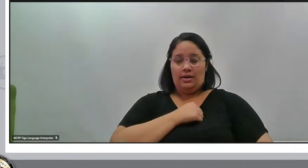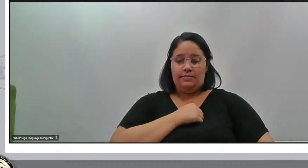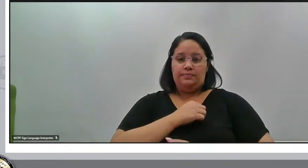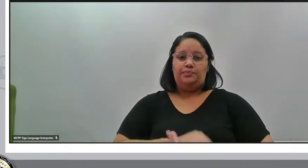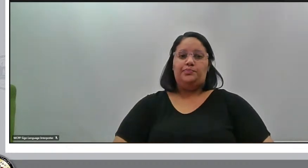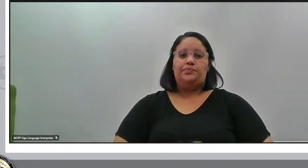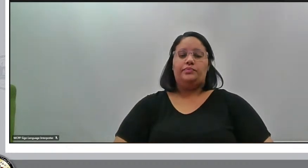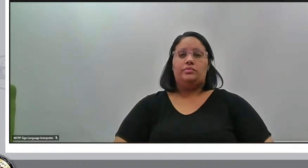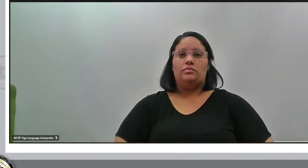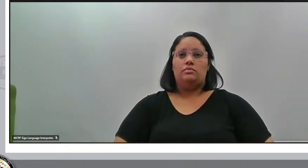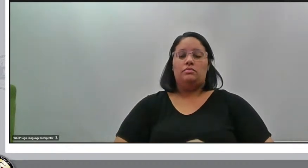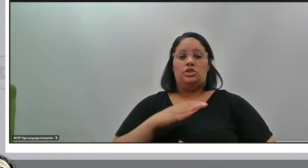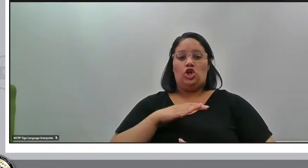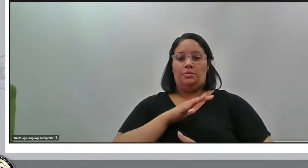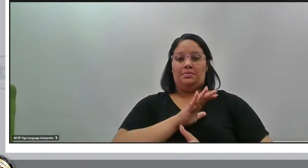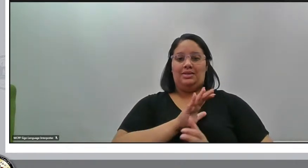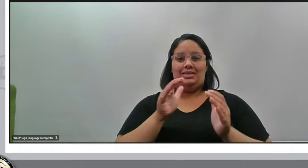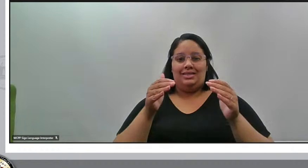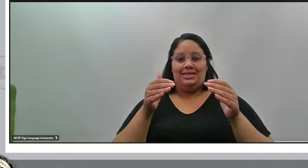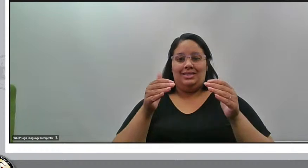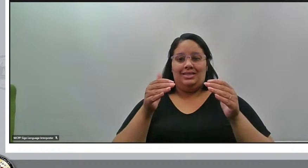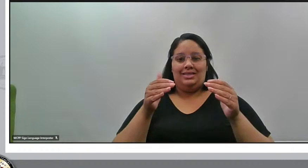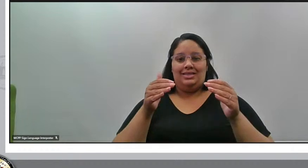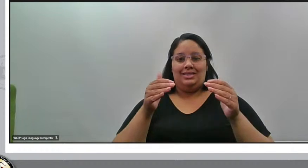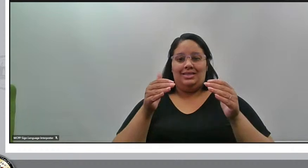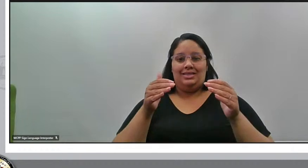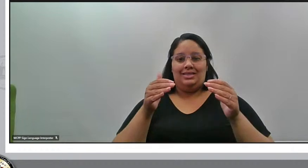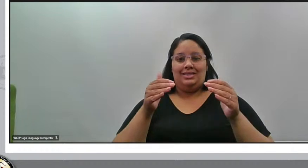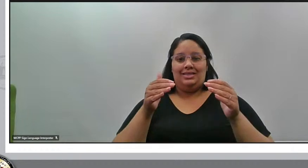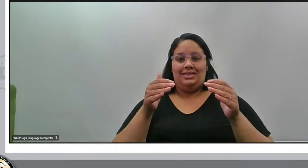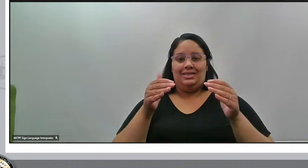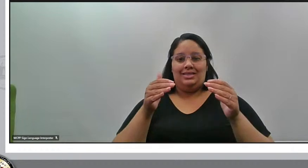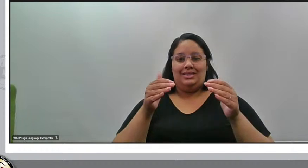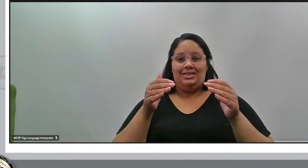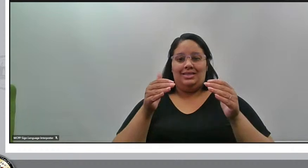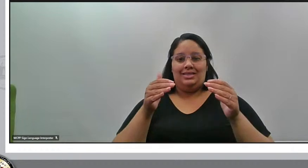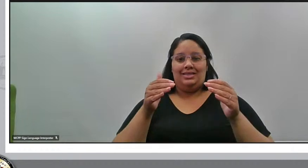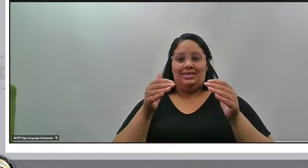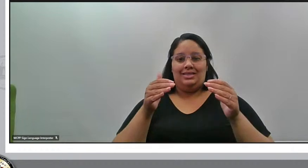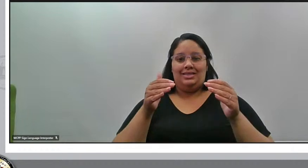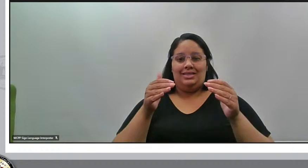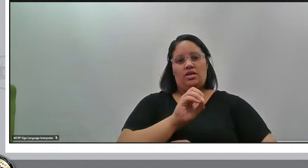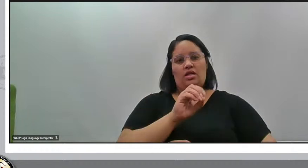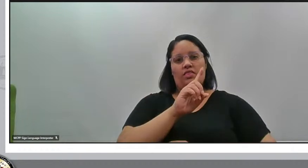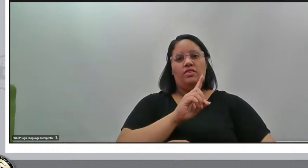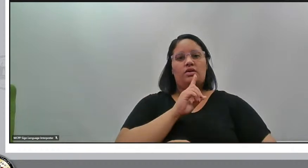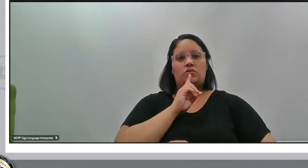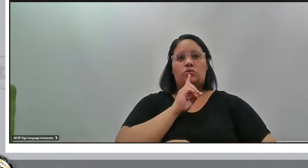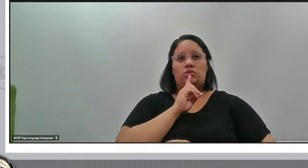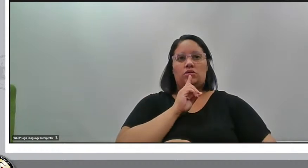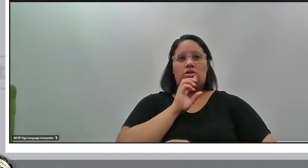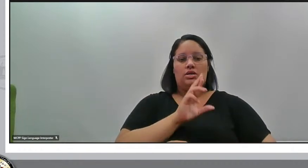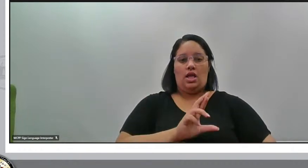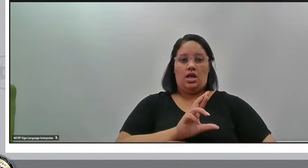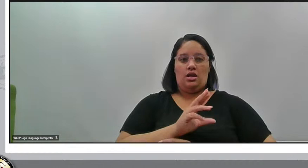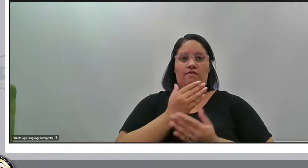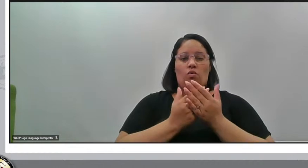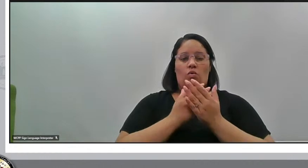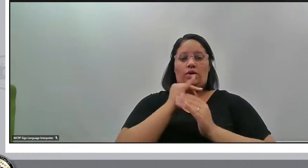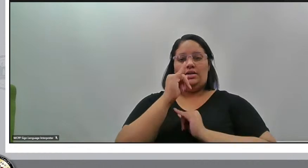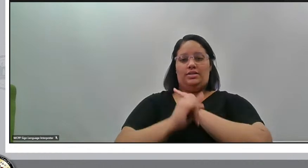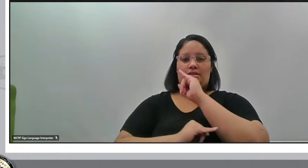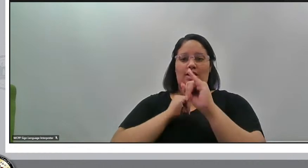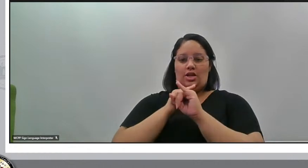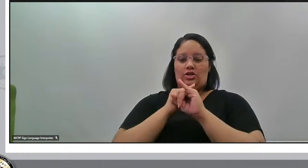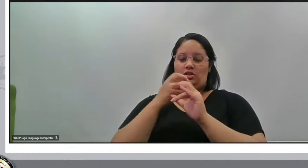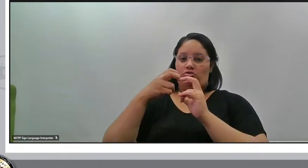the committees, as a general, will be receiving approximately 450,000 rand for international